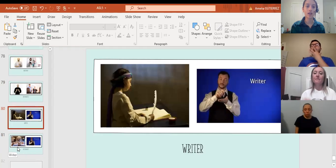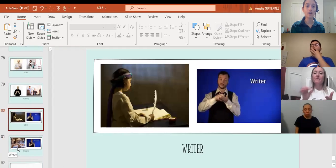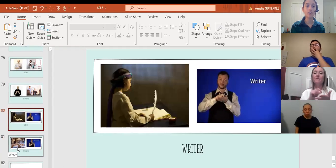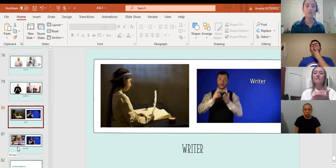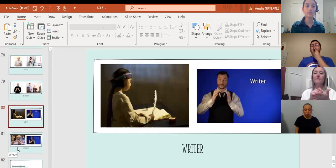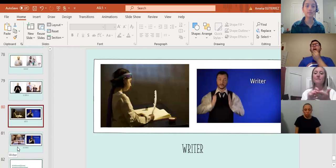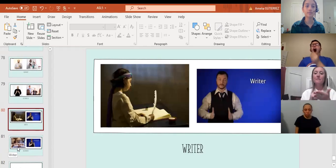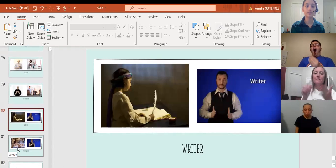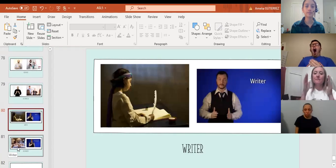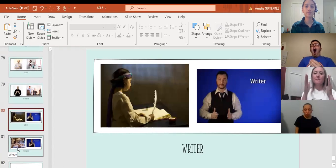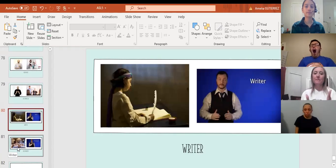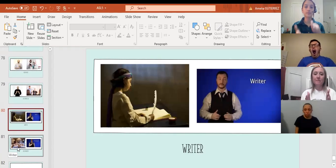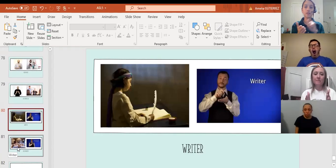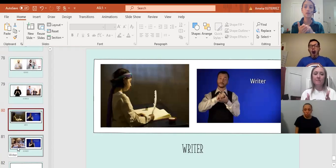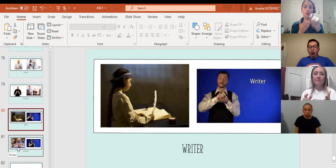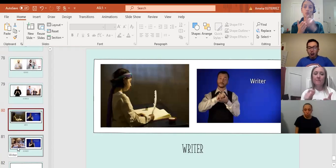A writer.